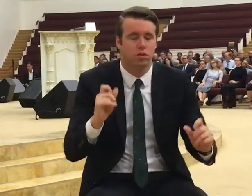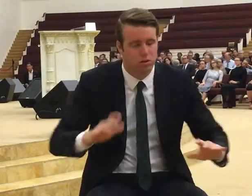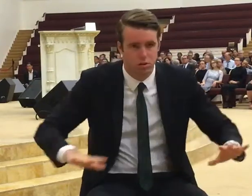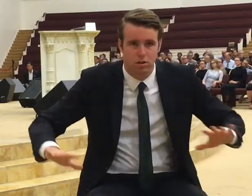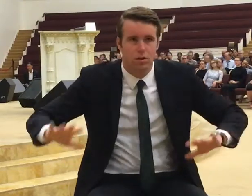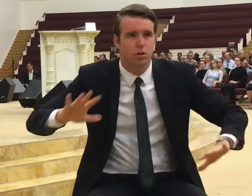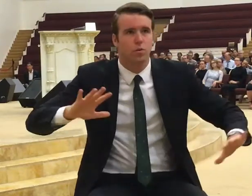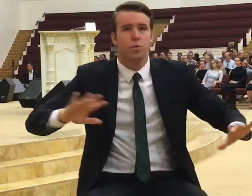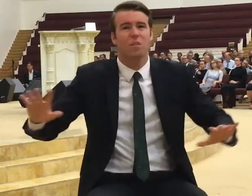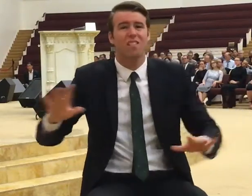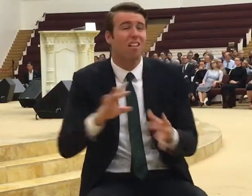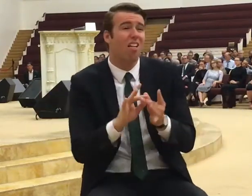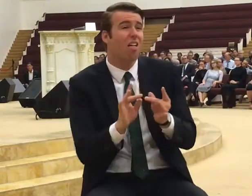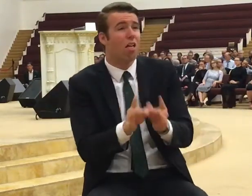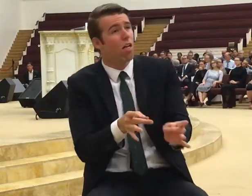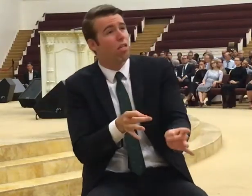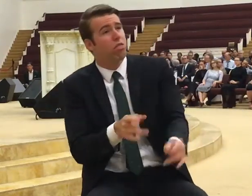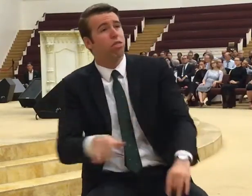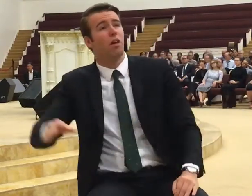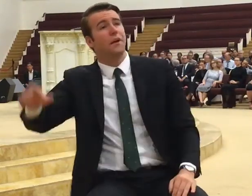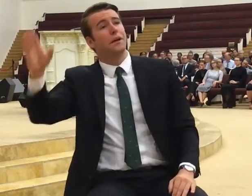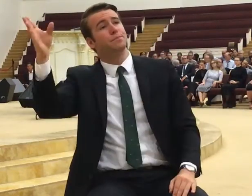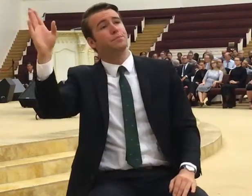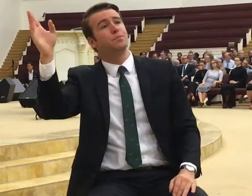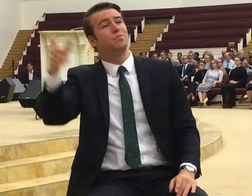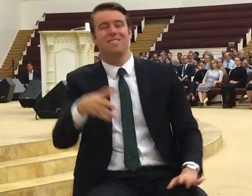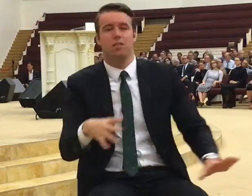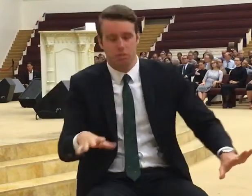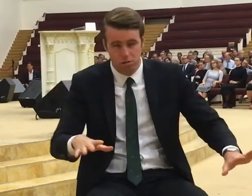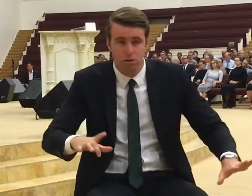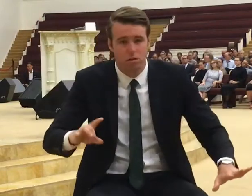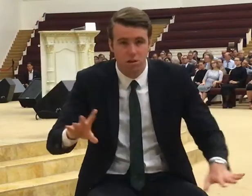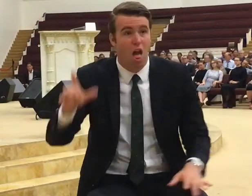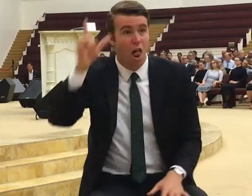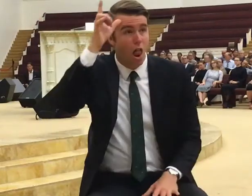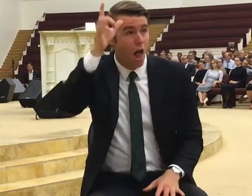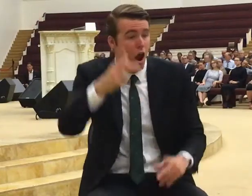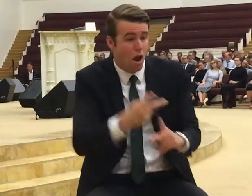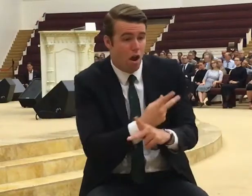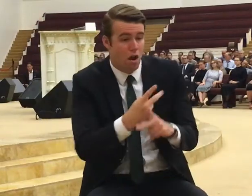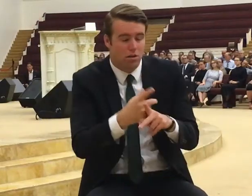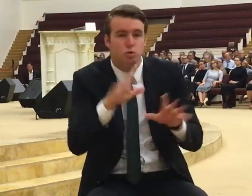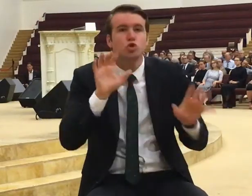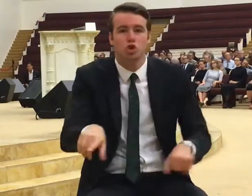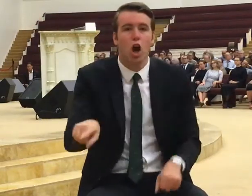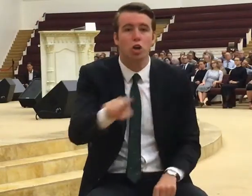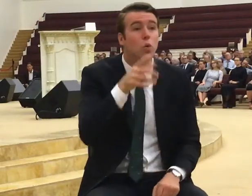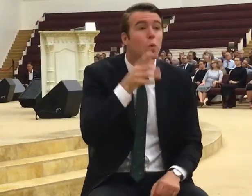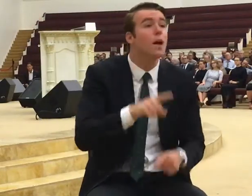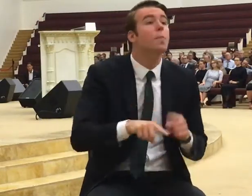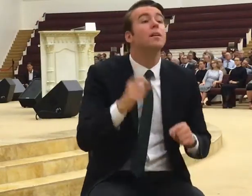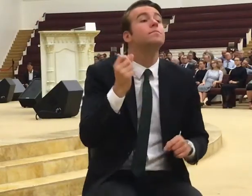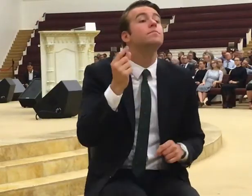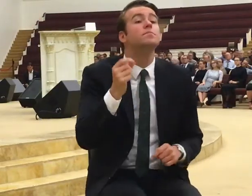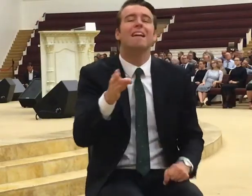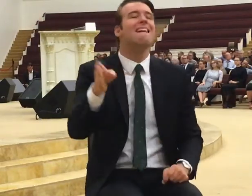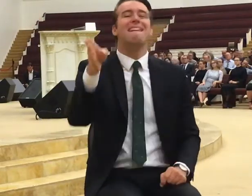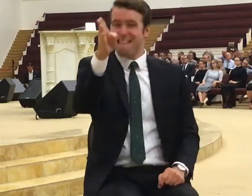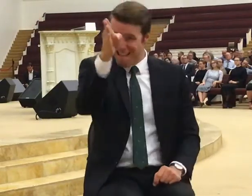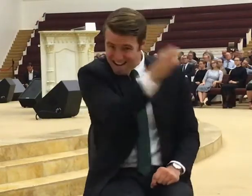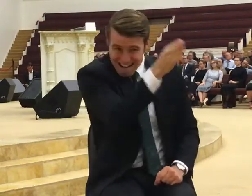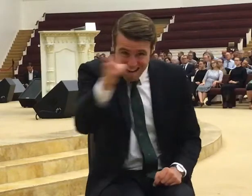reasonable presentation and their doctrines that they put in logical thought. But never one